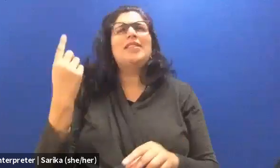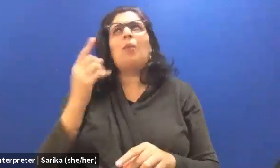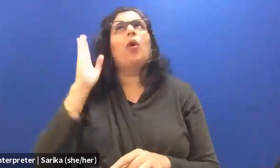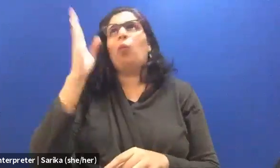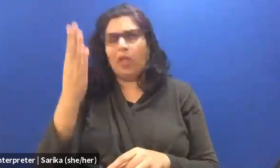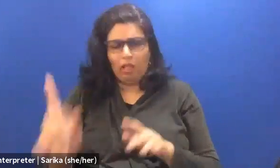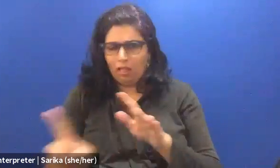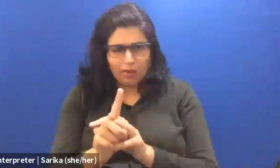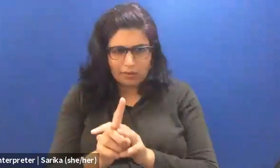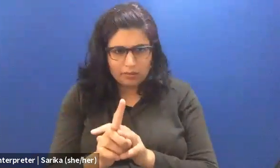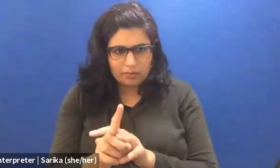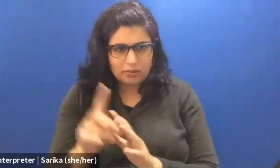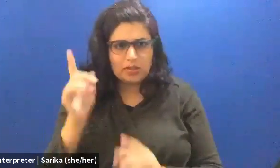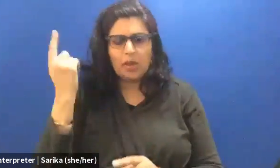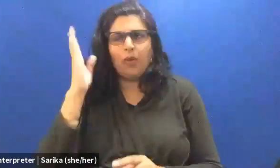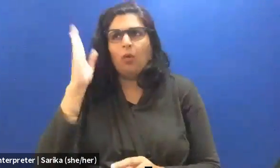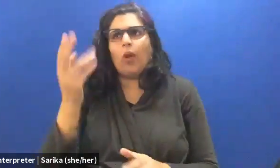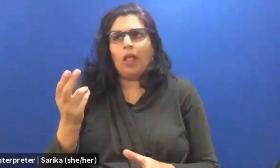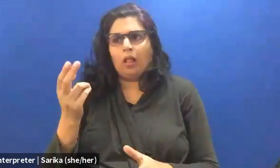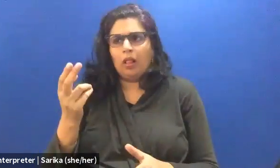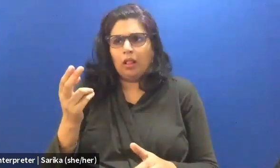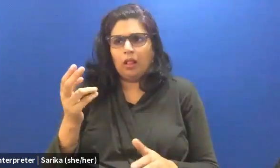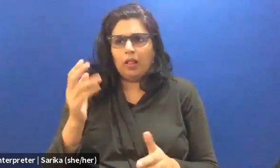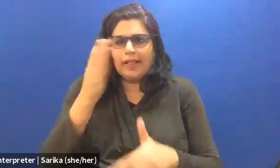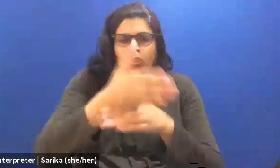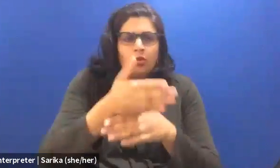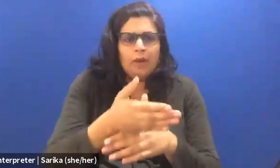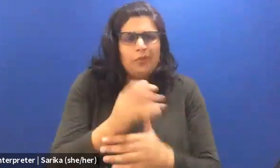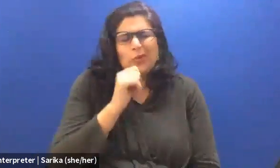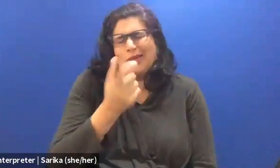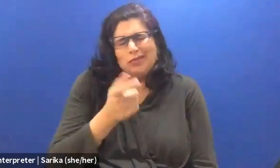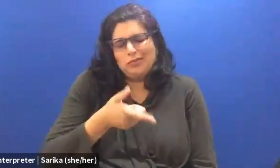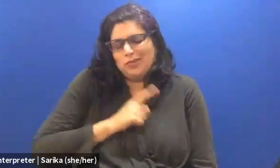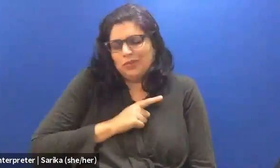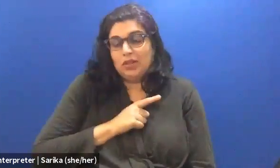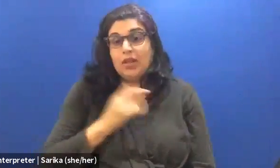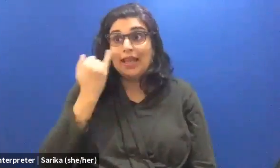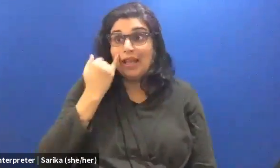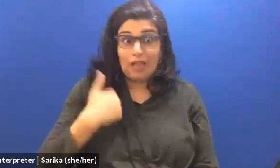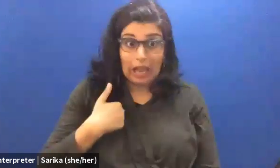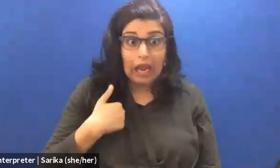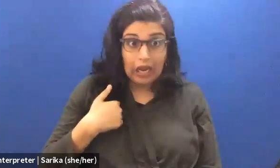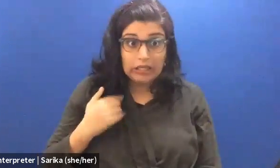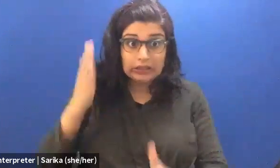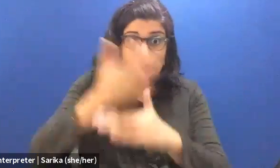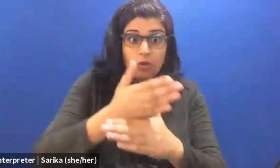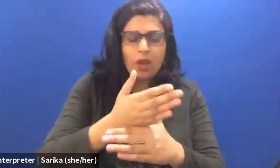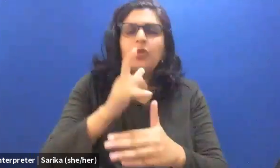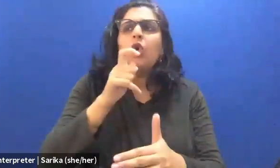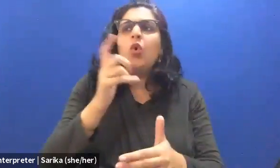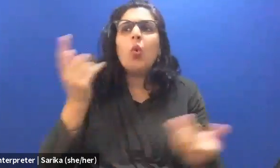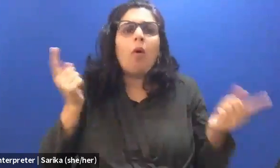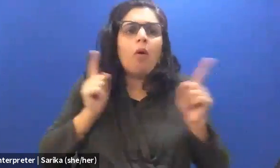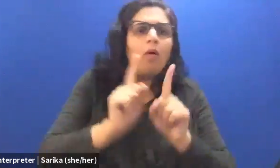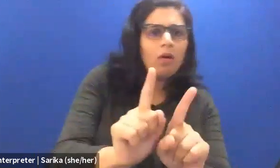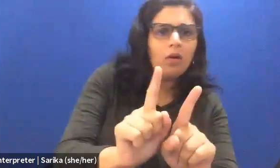it. So, you know, I shouldn't do it. Or thinking like, if I do step up, who else is going to step up with me? And so